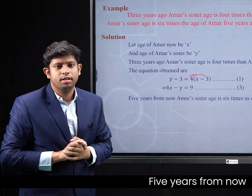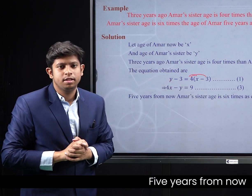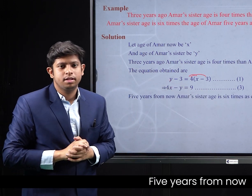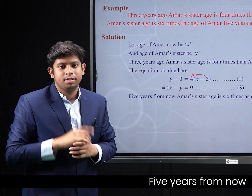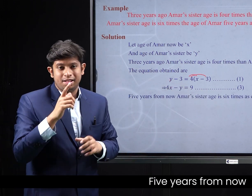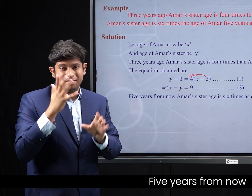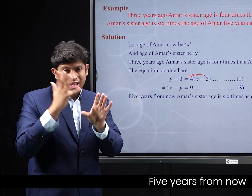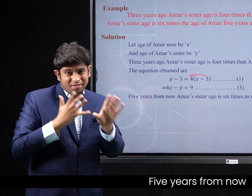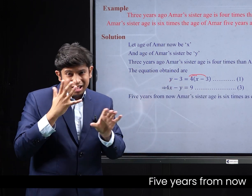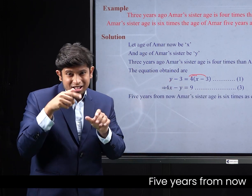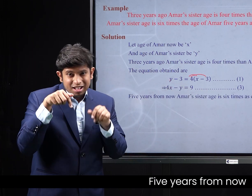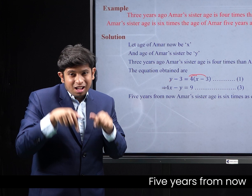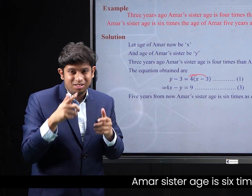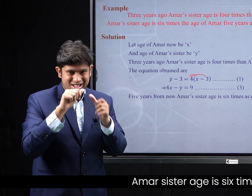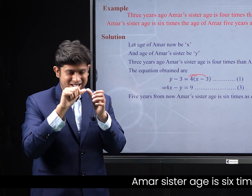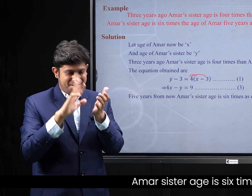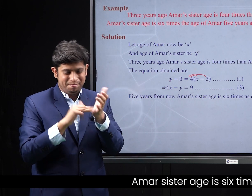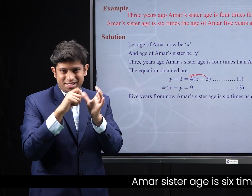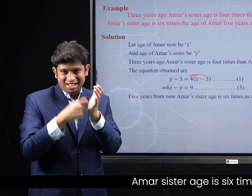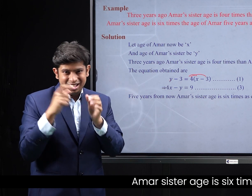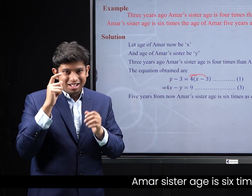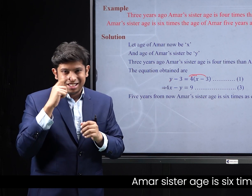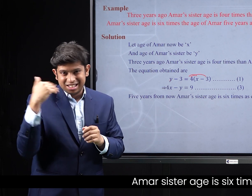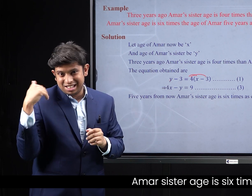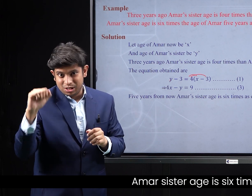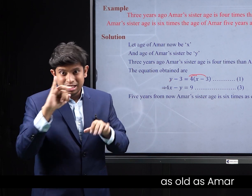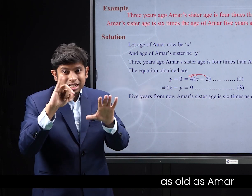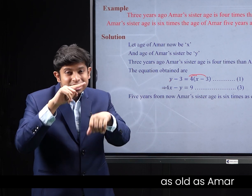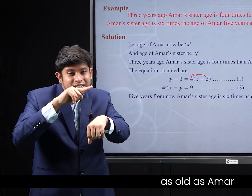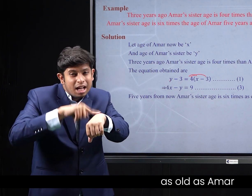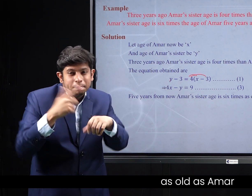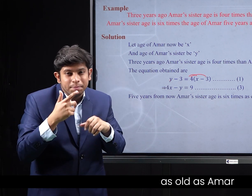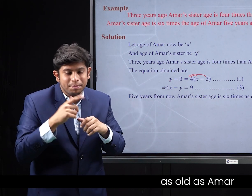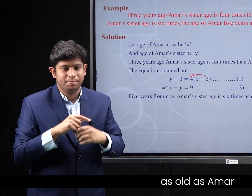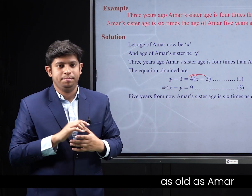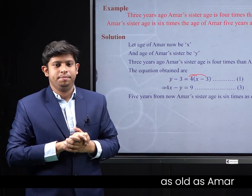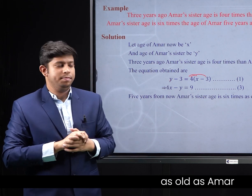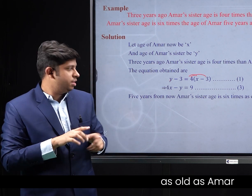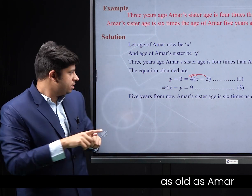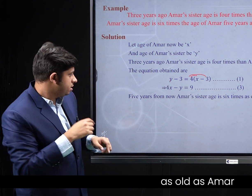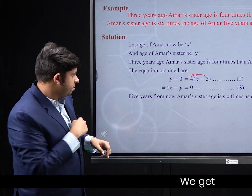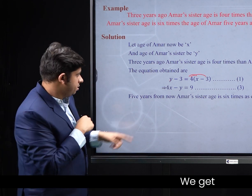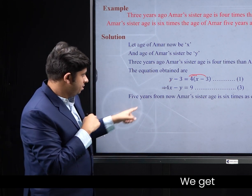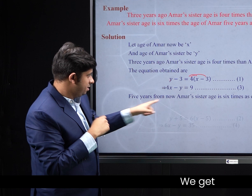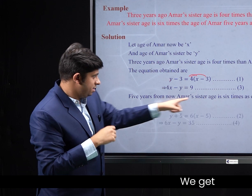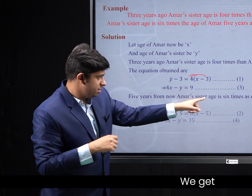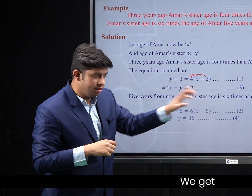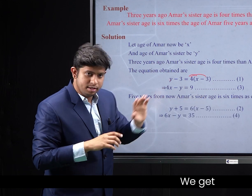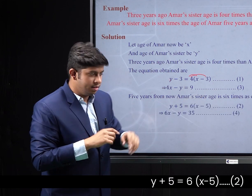Five years from now, Amar's sister age is 6 times as old as Amar. We get y